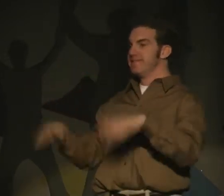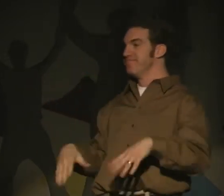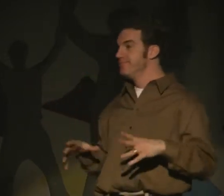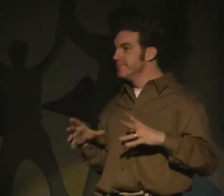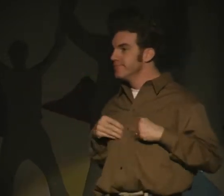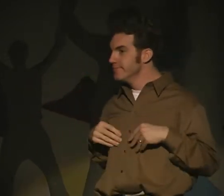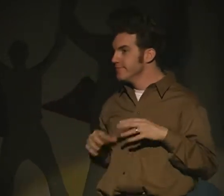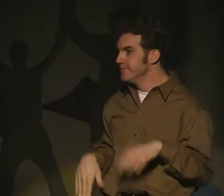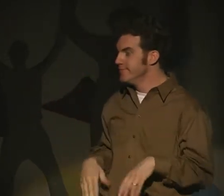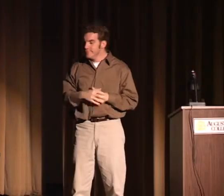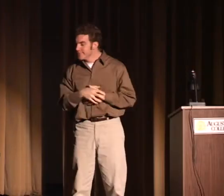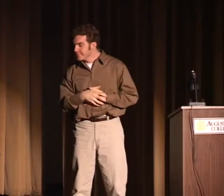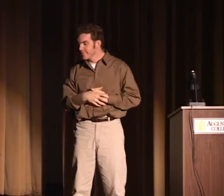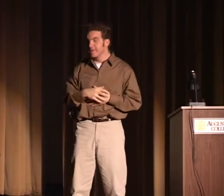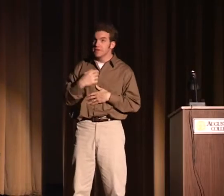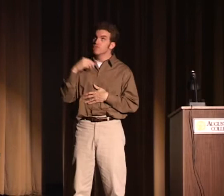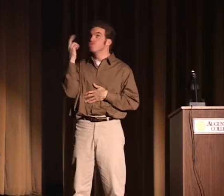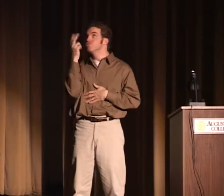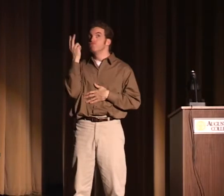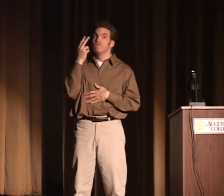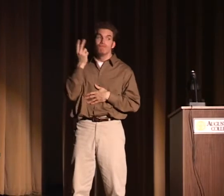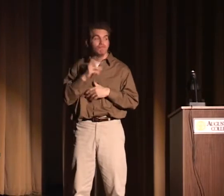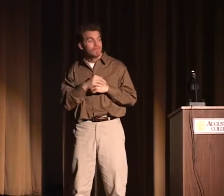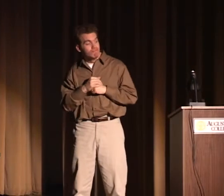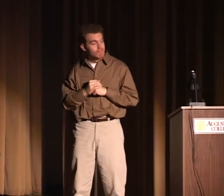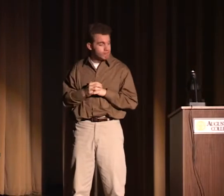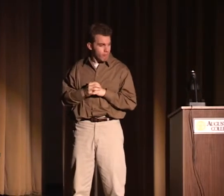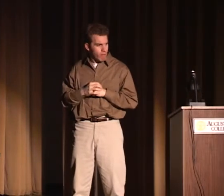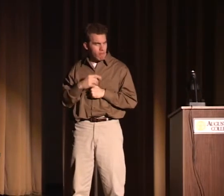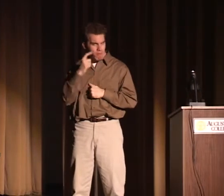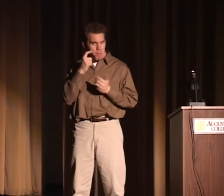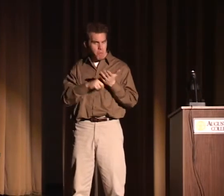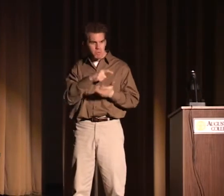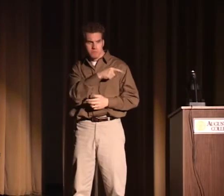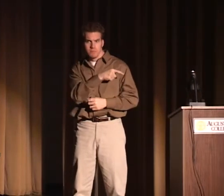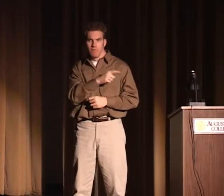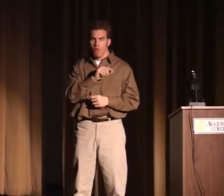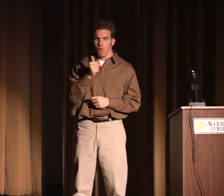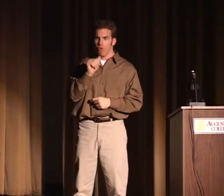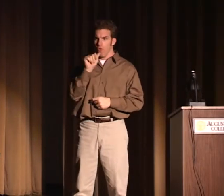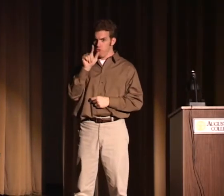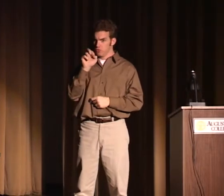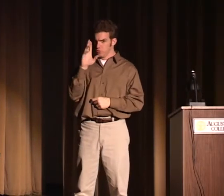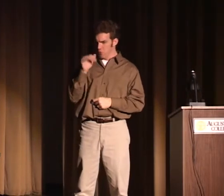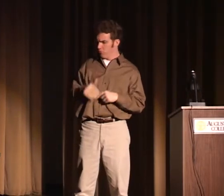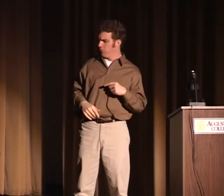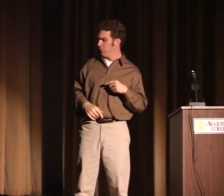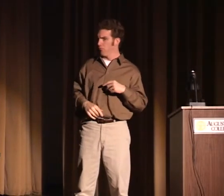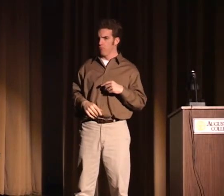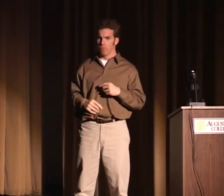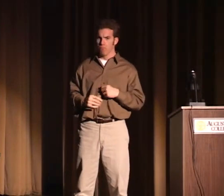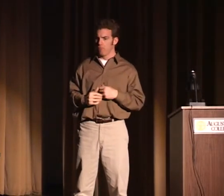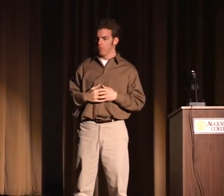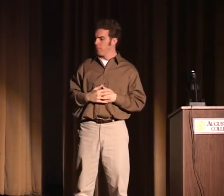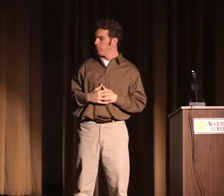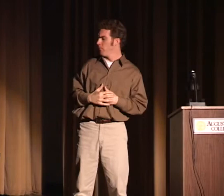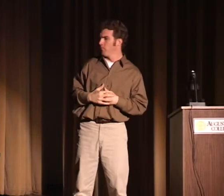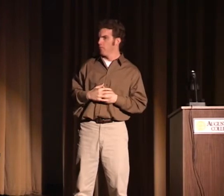that, I was quite bored. I couldn't see anything he was saying, couldn't hear it. The altar boy